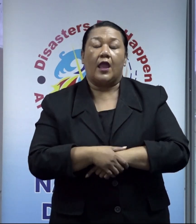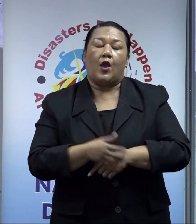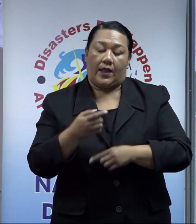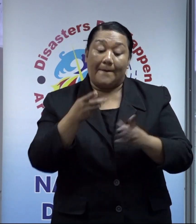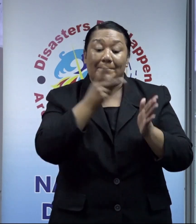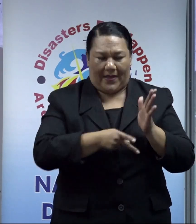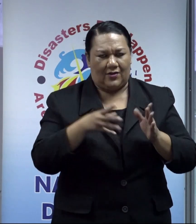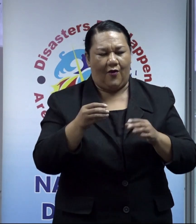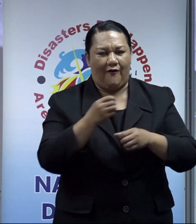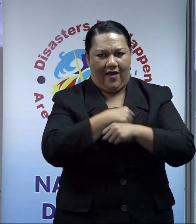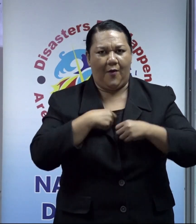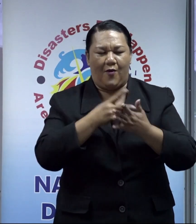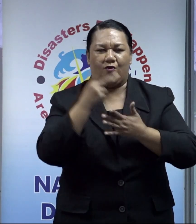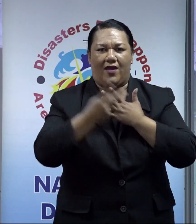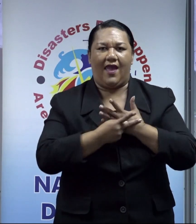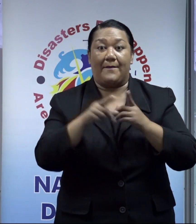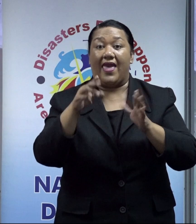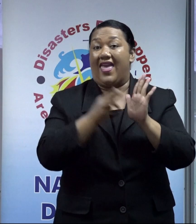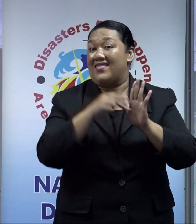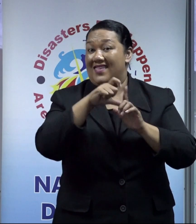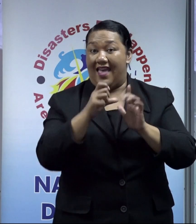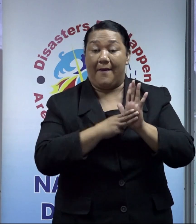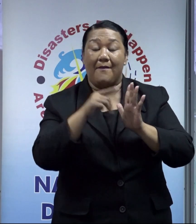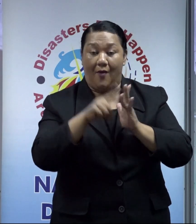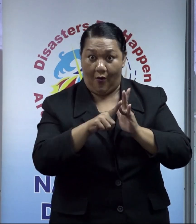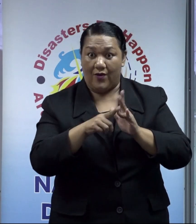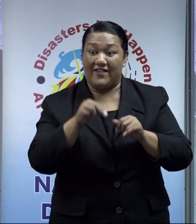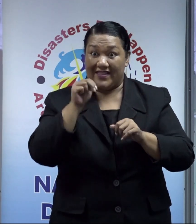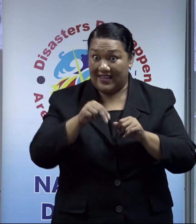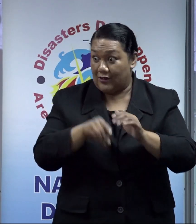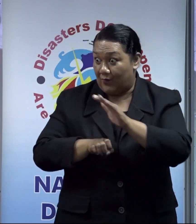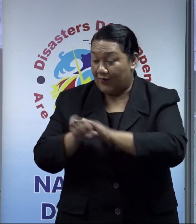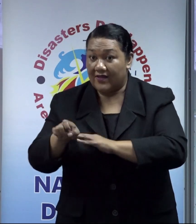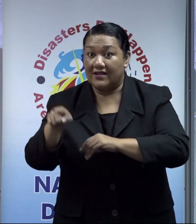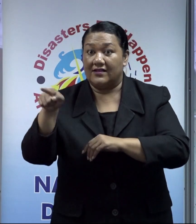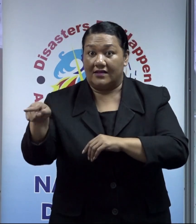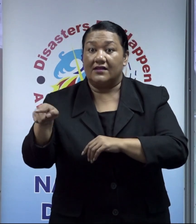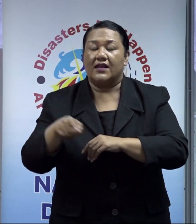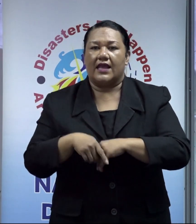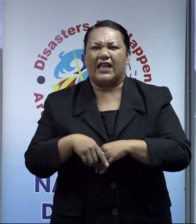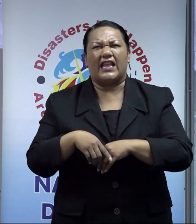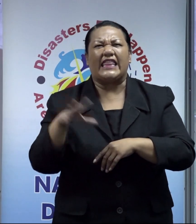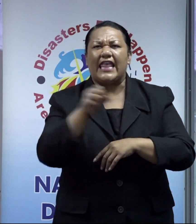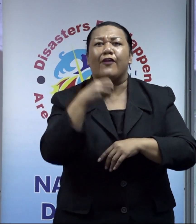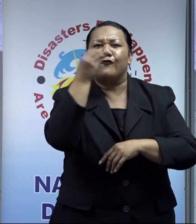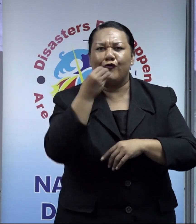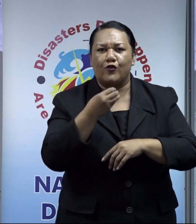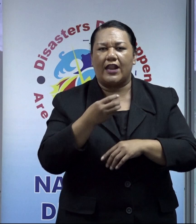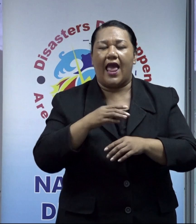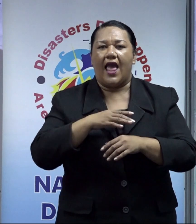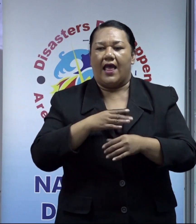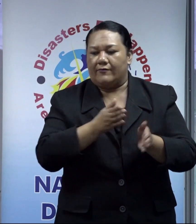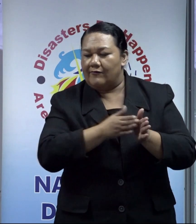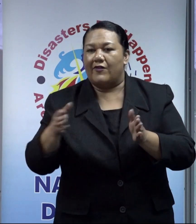preparedness. We advise members of the public, if you need to move to the evacuation center, at least take food that can last you for 2 days. Now, the reason